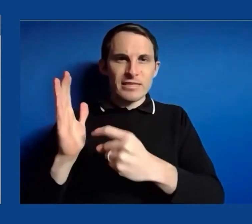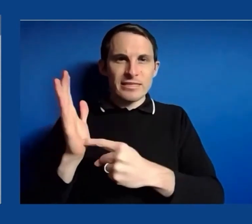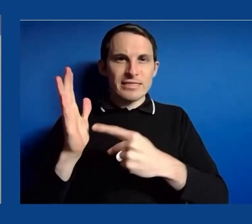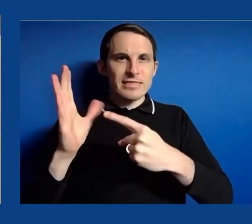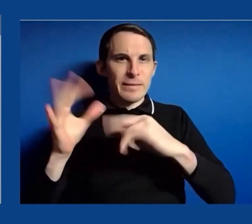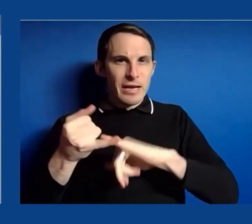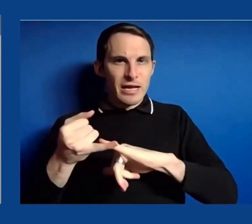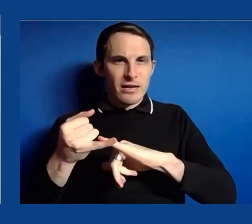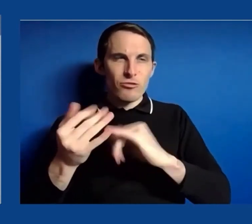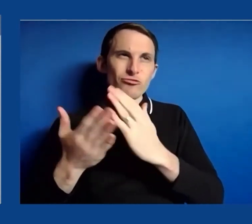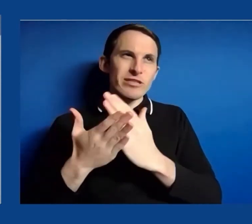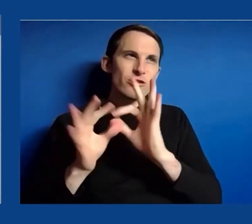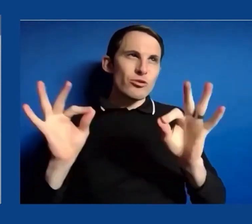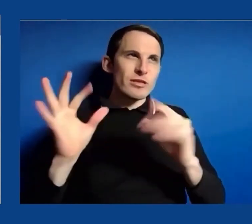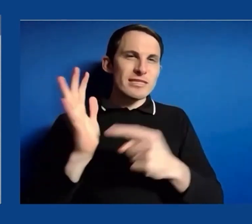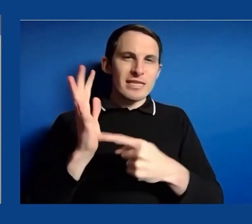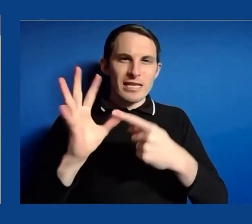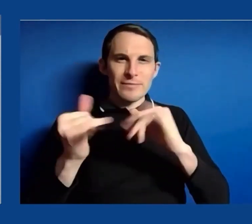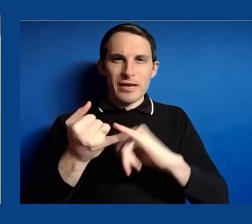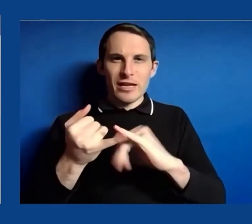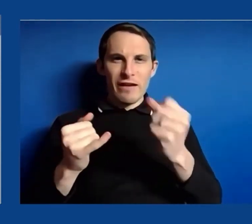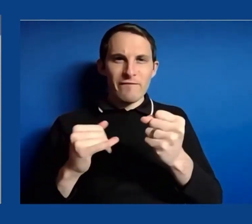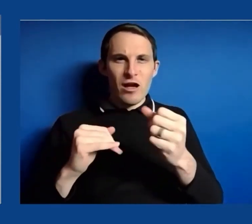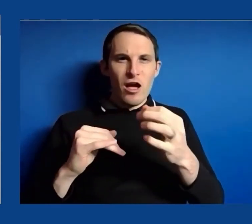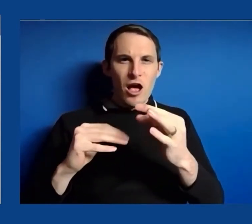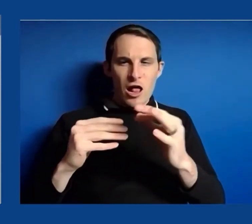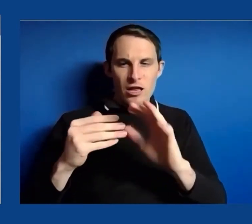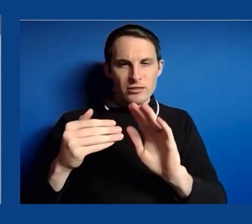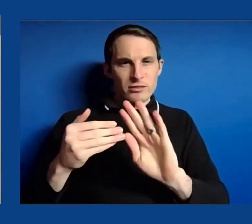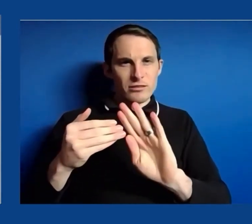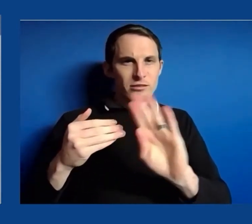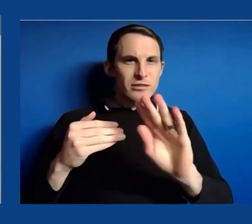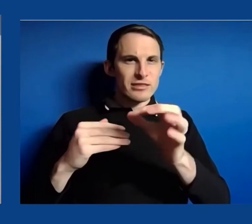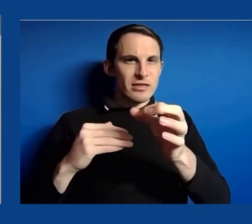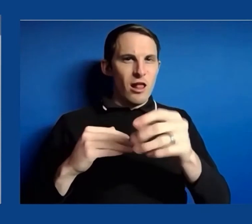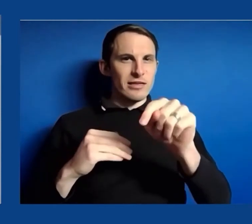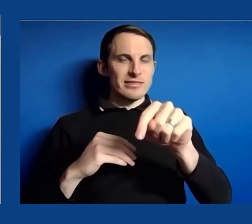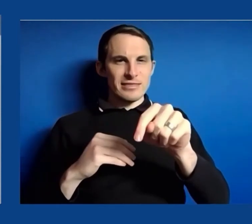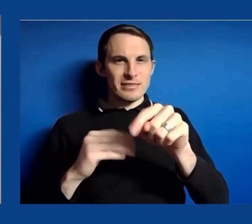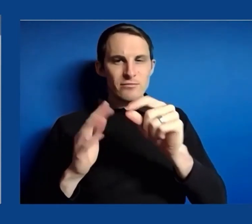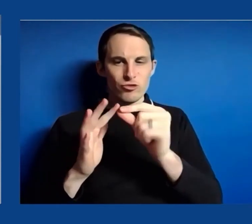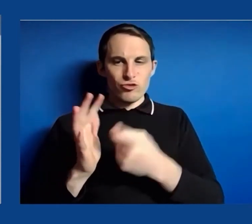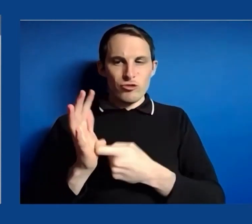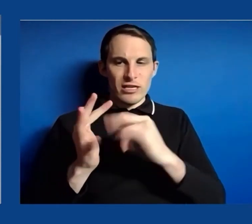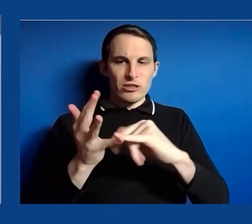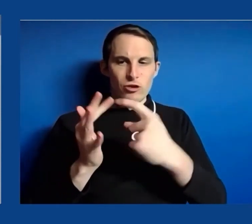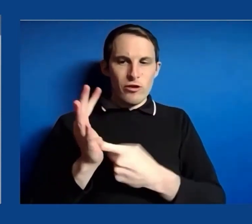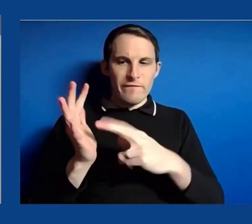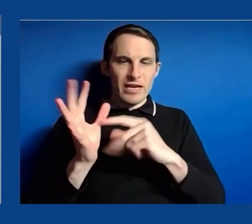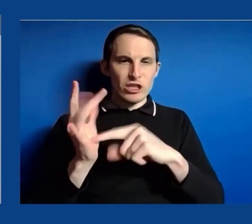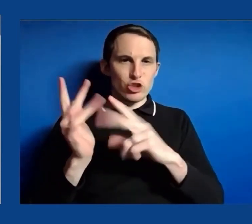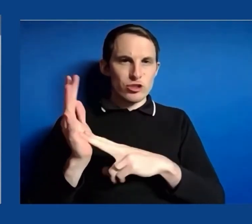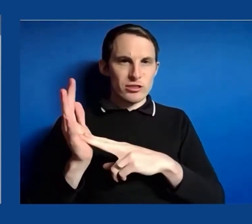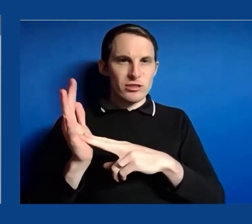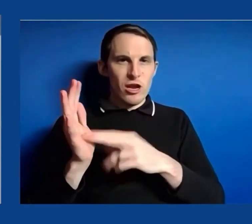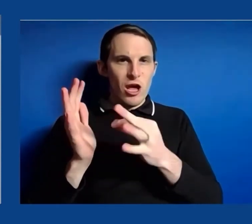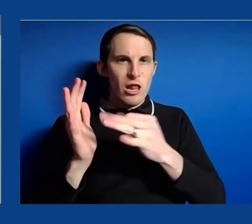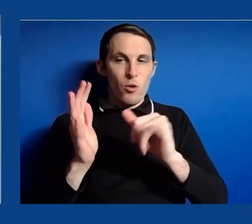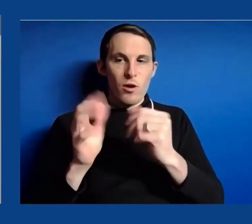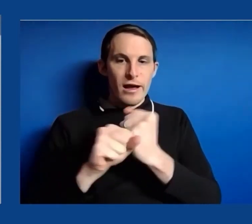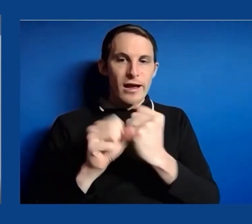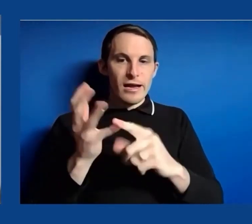to an island just off Preservation Island, Gun Carriage Island, and how they